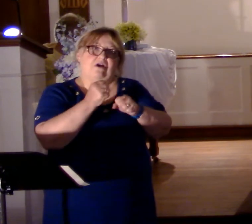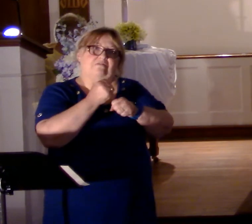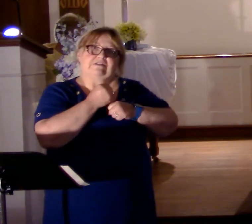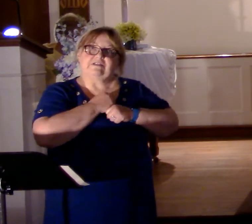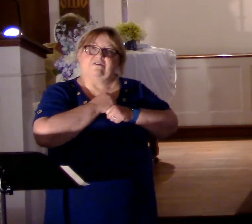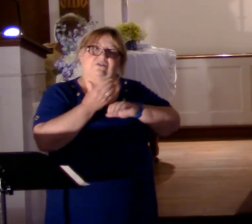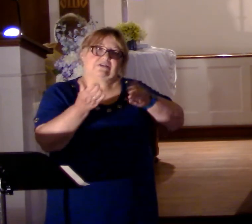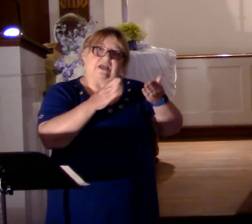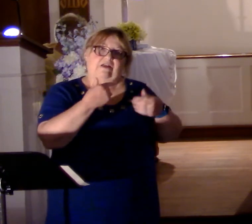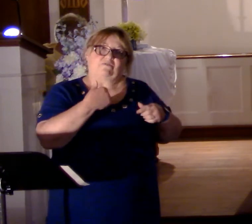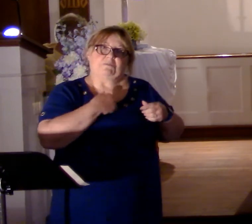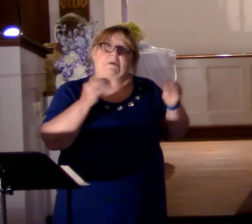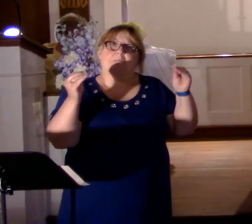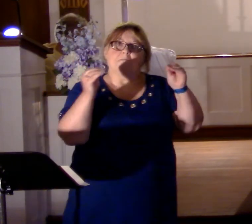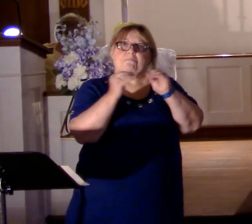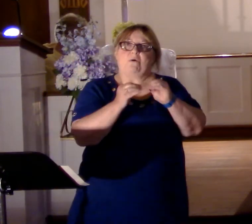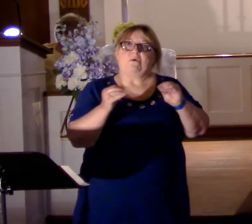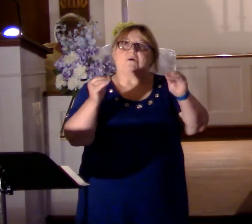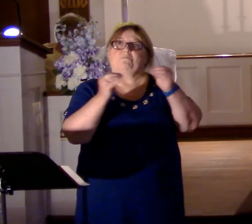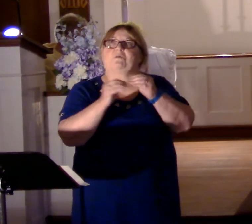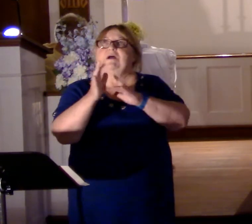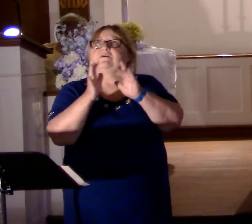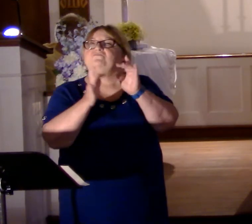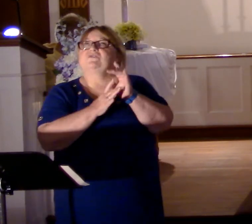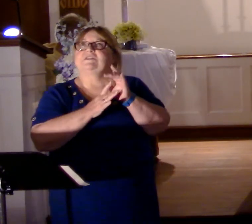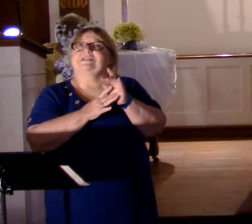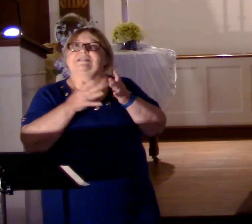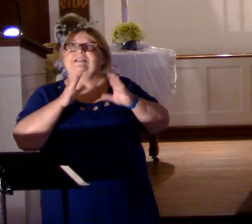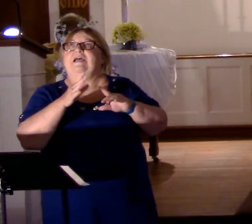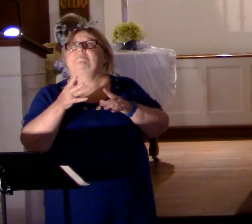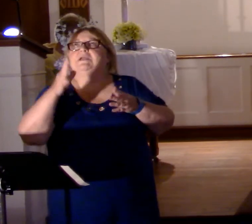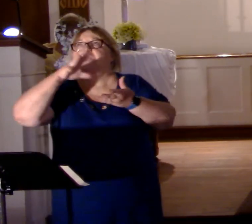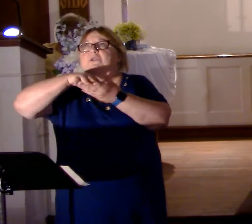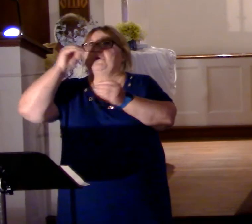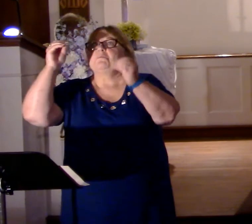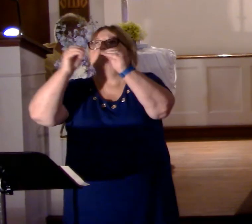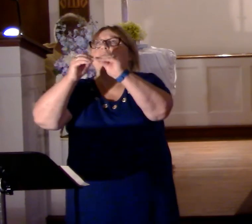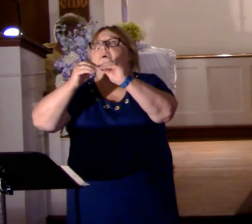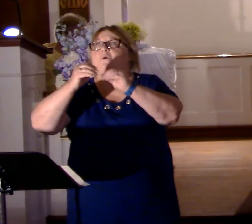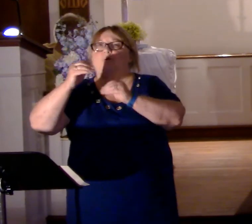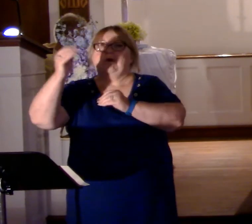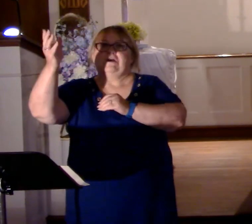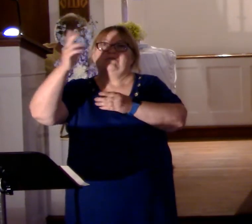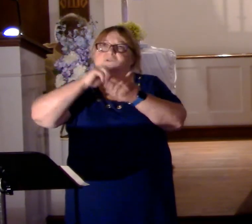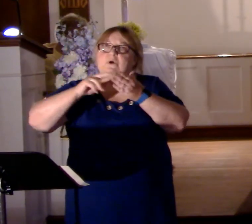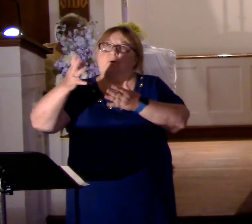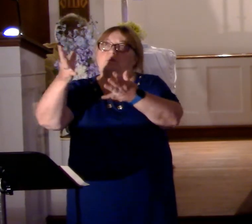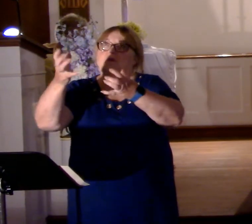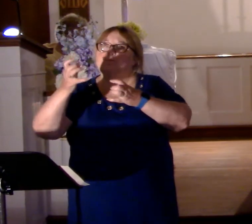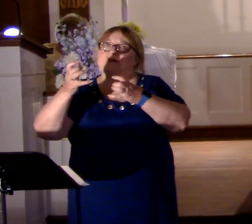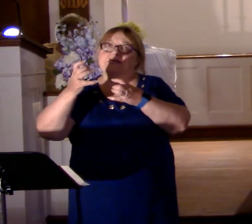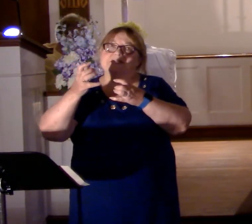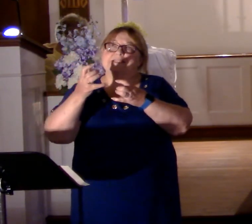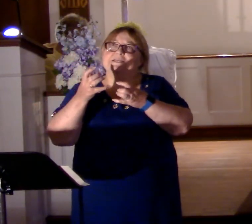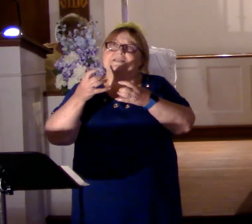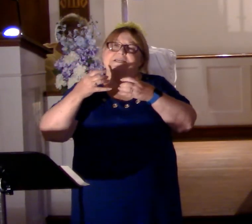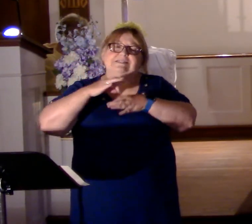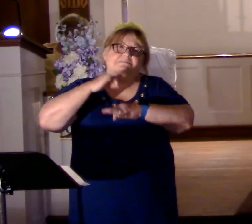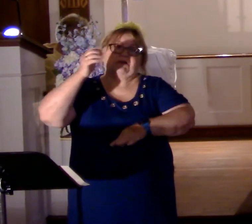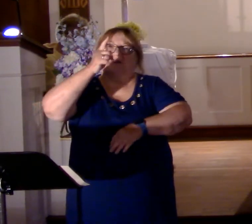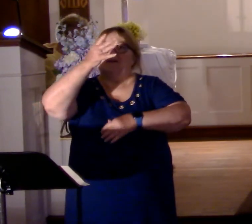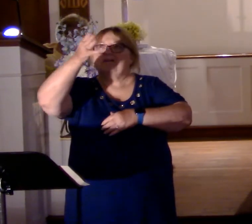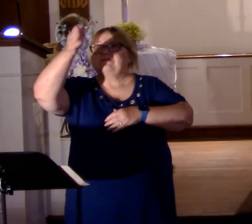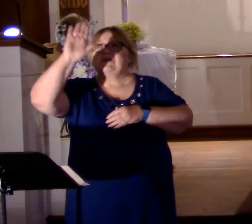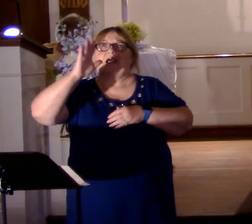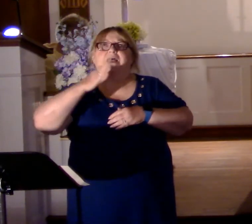who died for me, more about Jesus, let me learn, more of his holy will discern, Spirit of